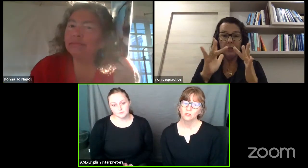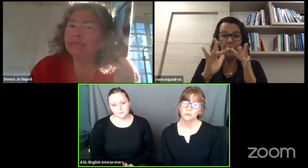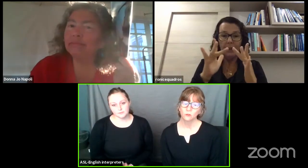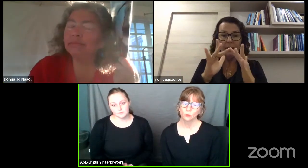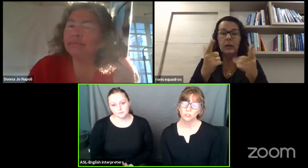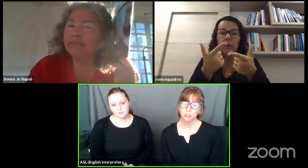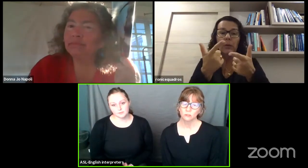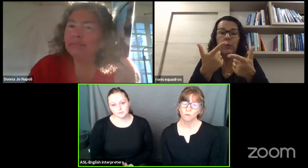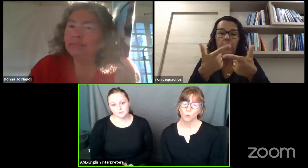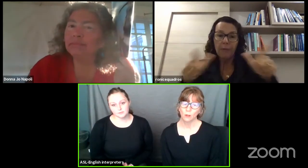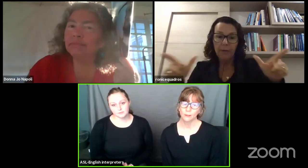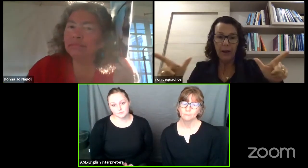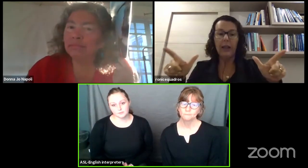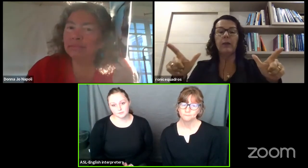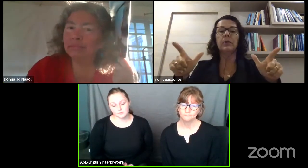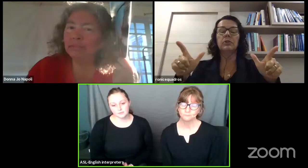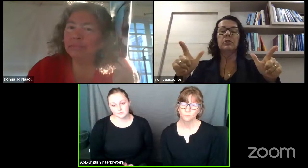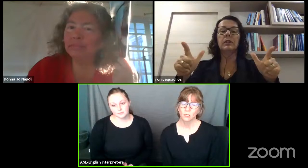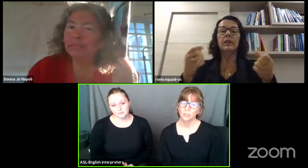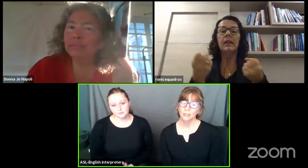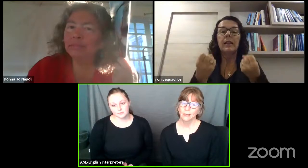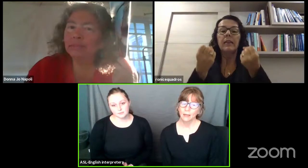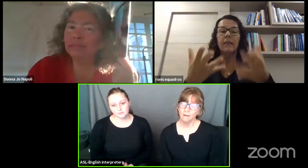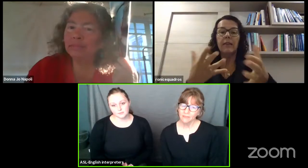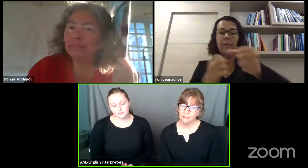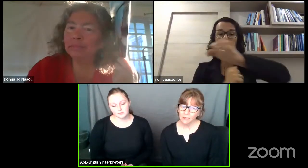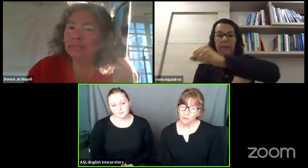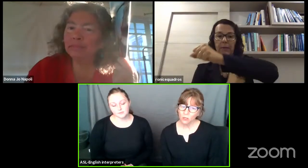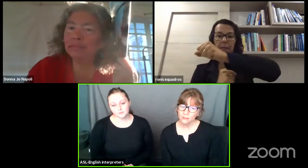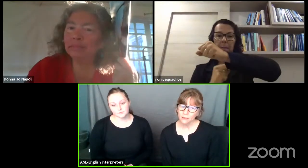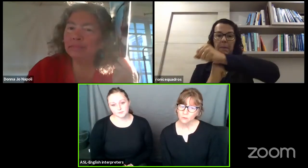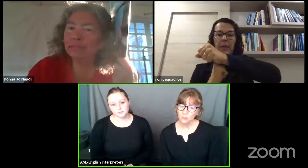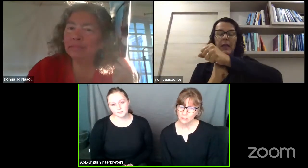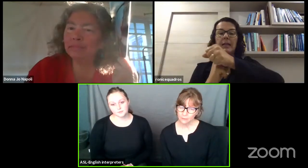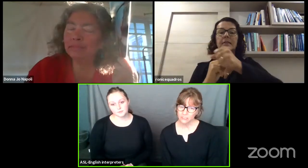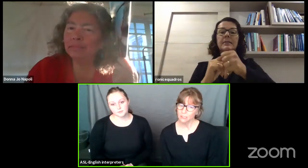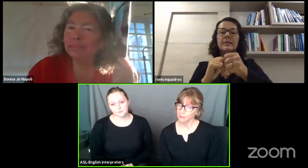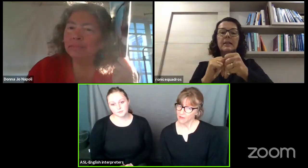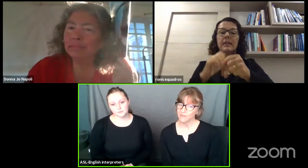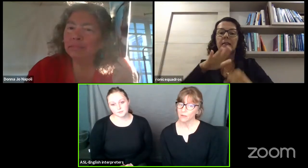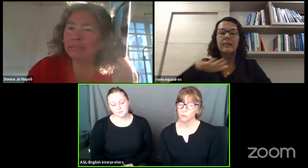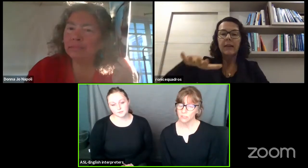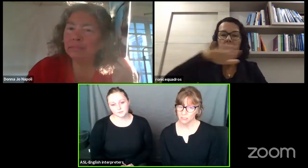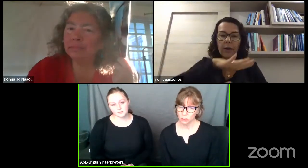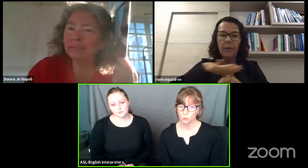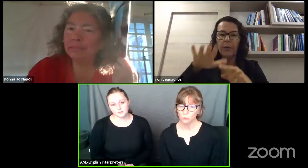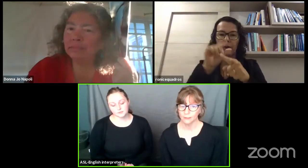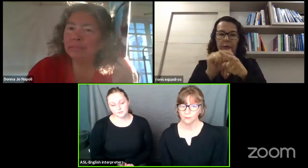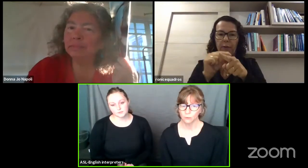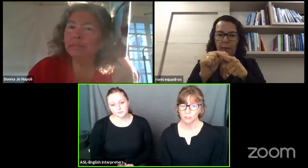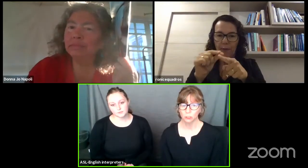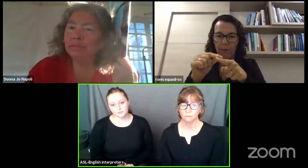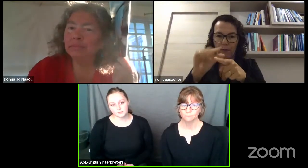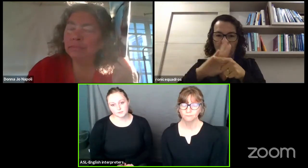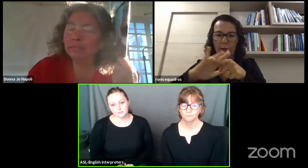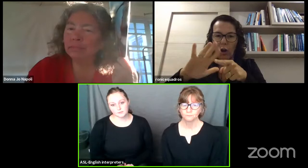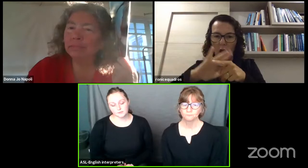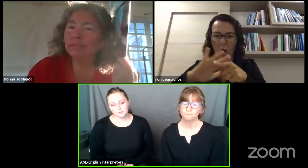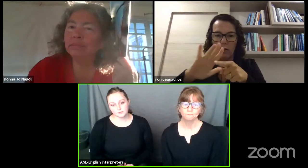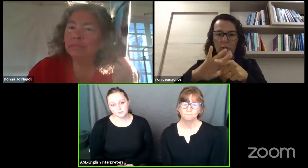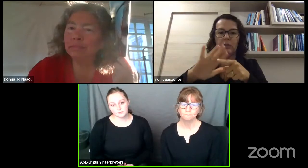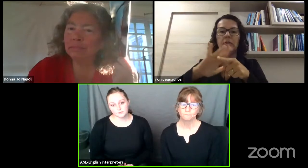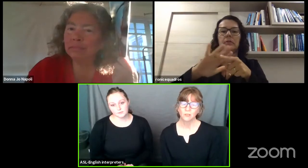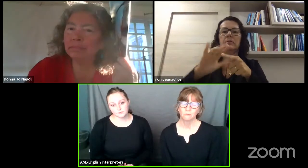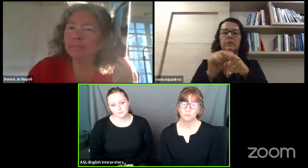Well, to answer the question of why, having that contact with language, again, that foundational language,